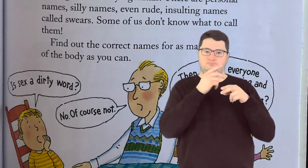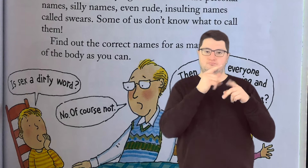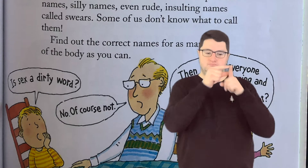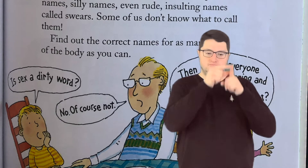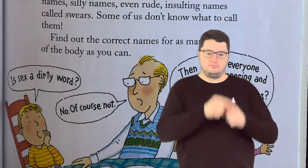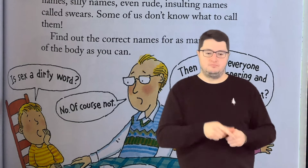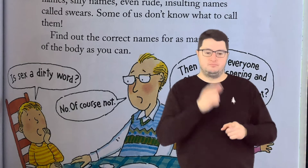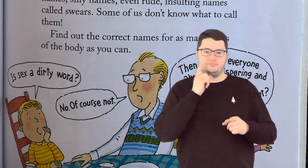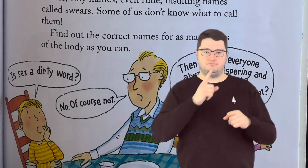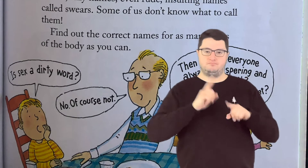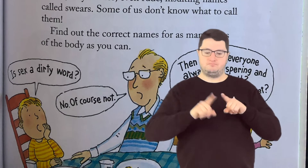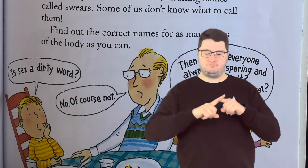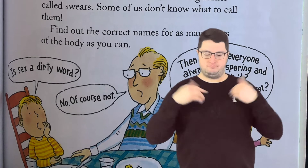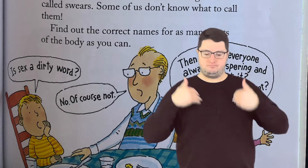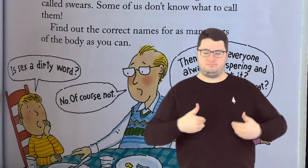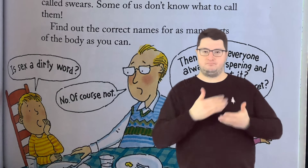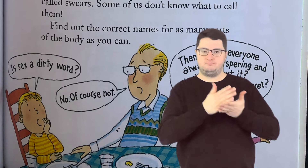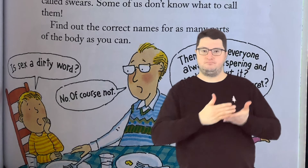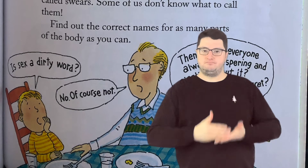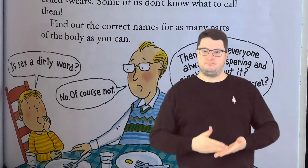as many parts of the body as you can.